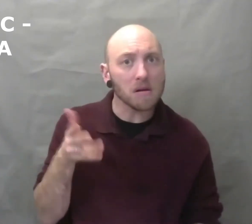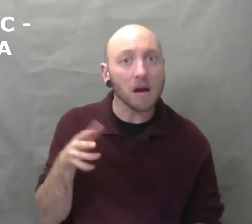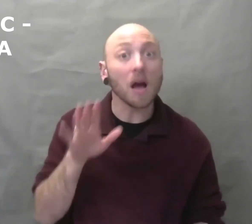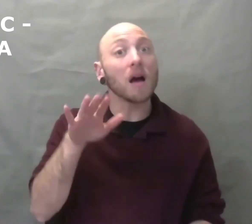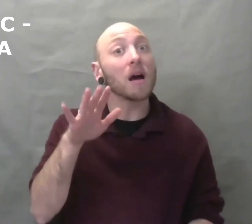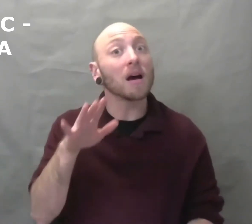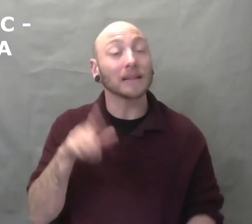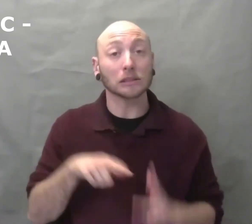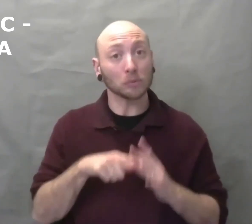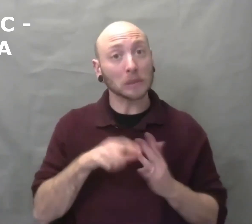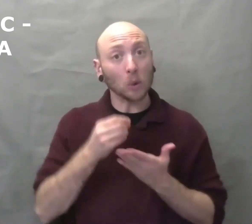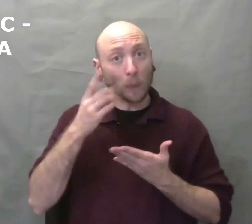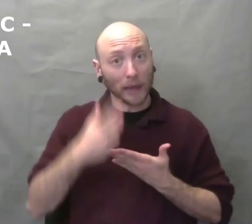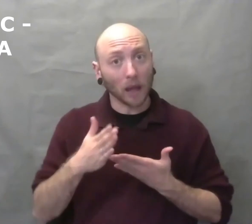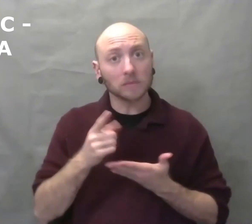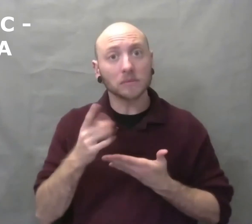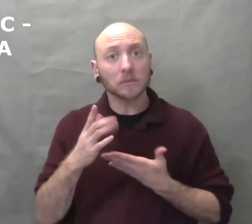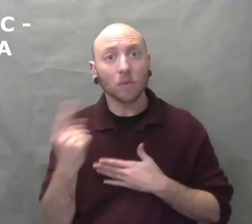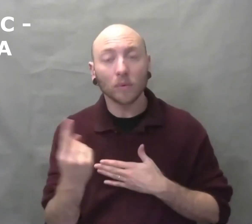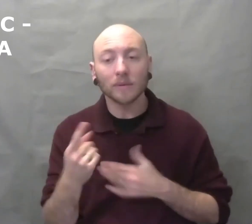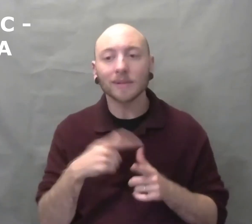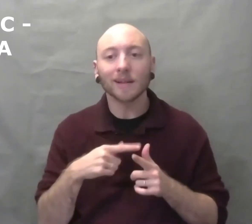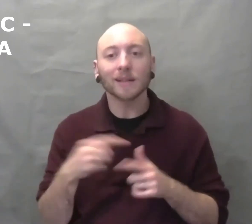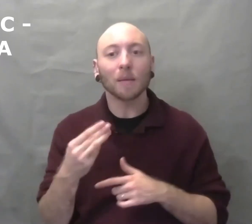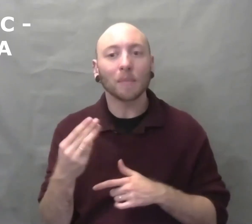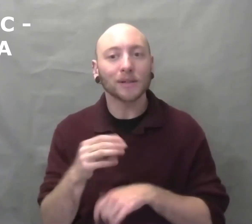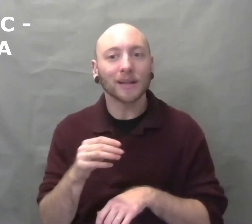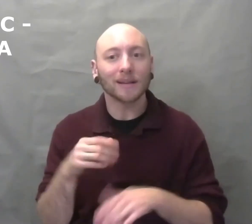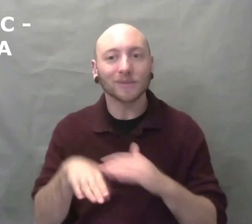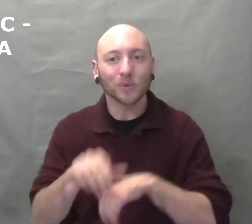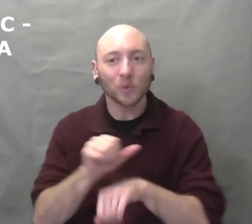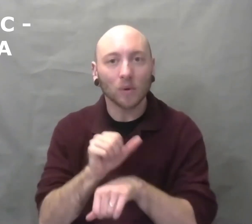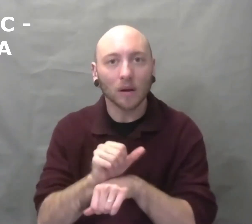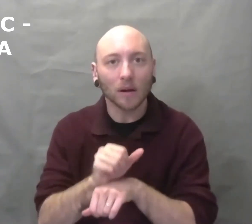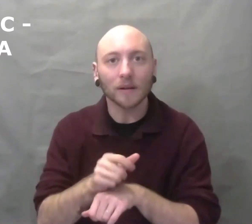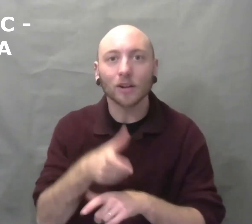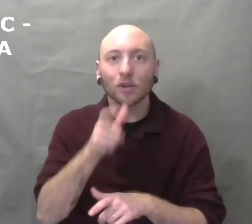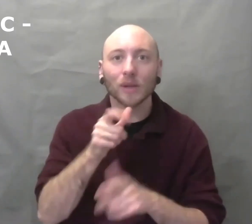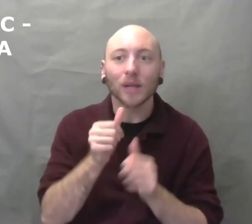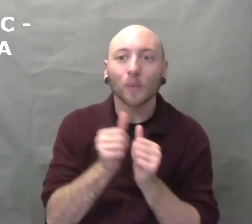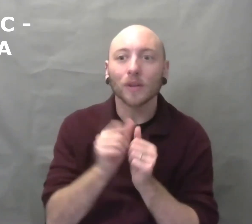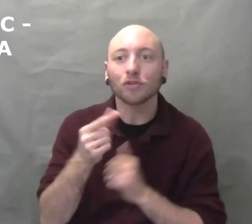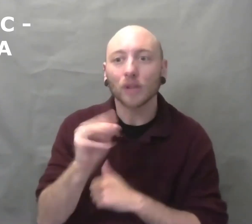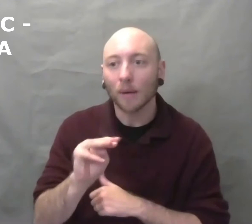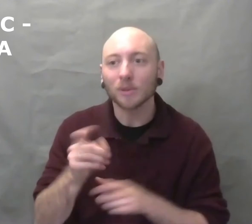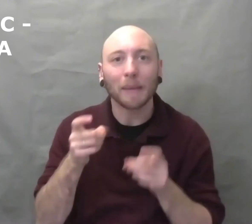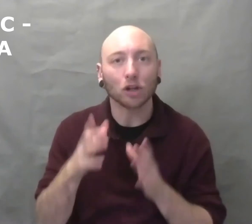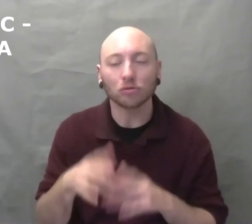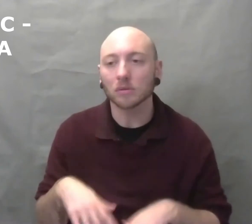weekend thing, and then I would come in on a Monday to do inventory, and then I'd be drinking with the GM, and then Tuesday would come around and I'd be doing office work and I'd